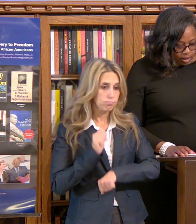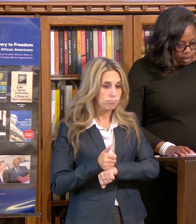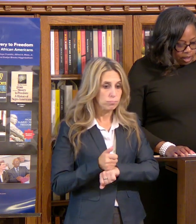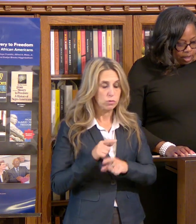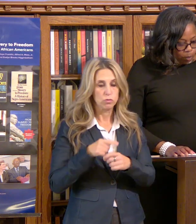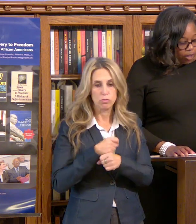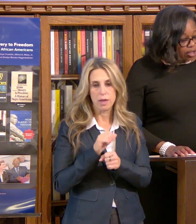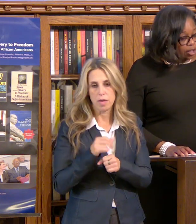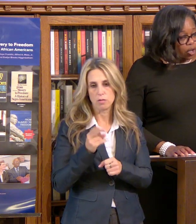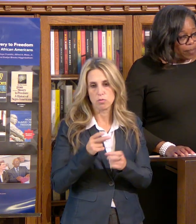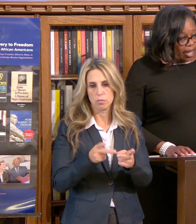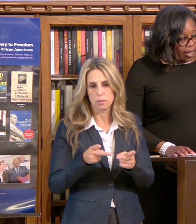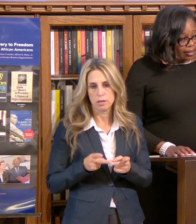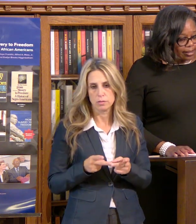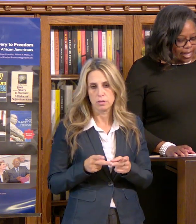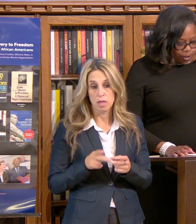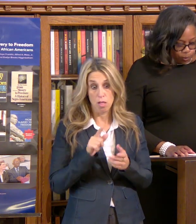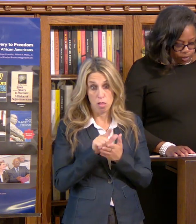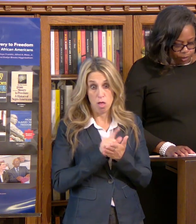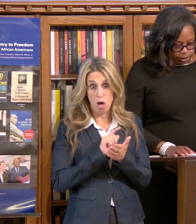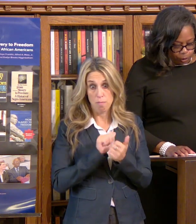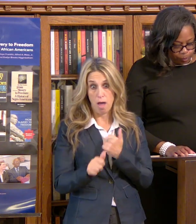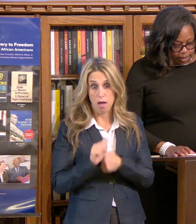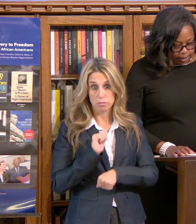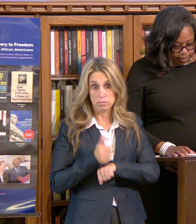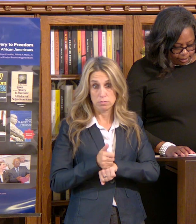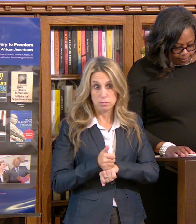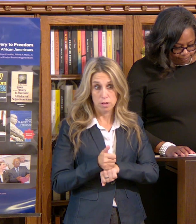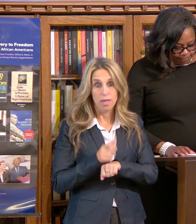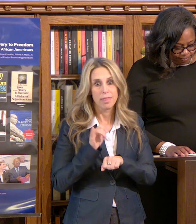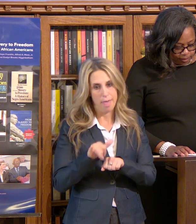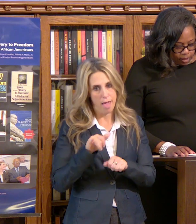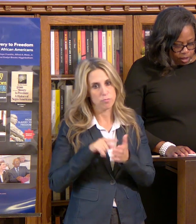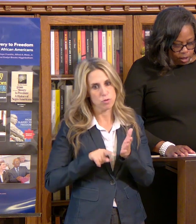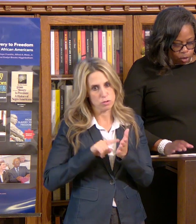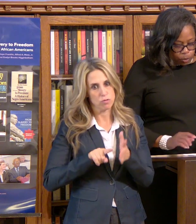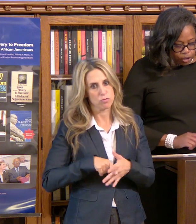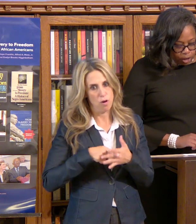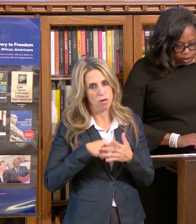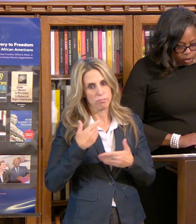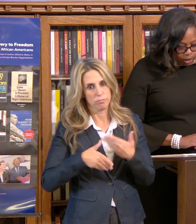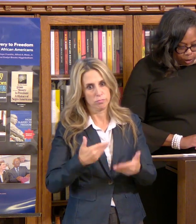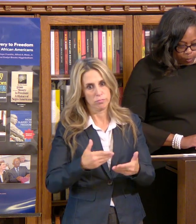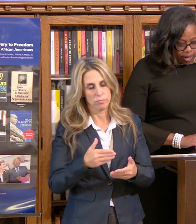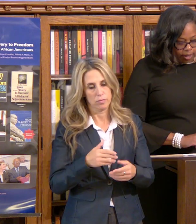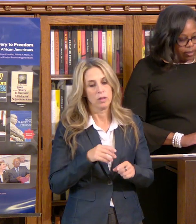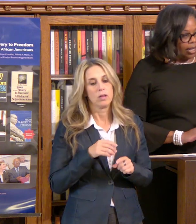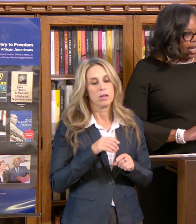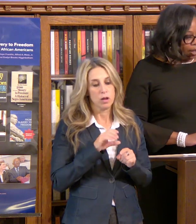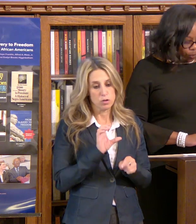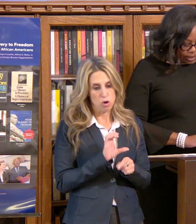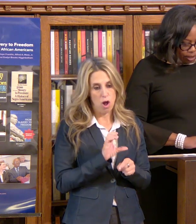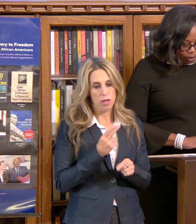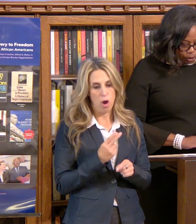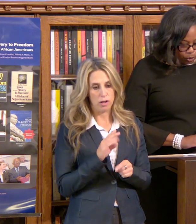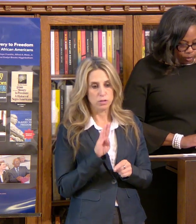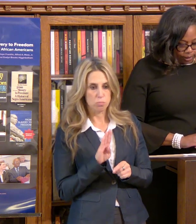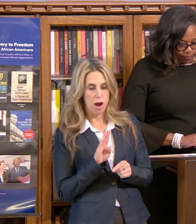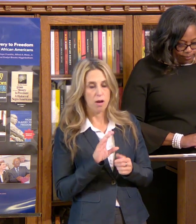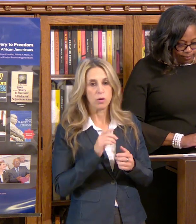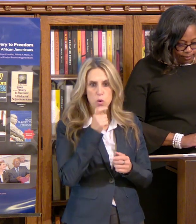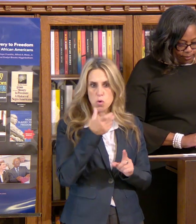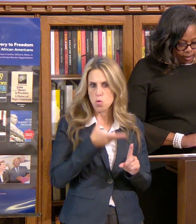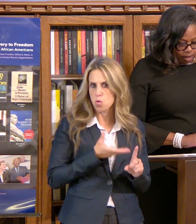site now once the law passed that's when the research begins who was Charlotte Hawkins Brown and how do we tell